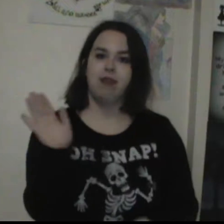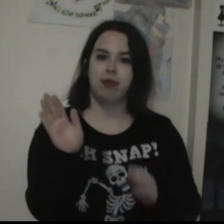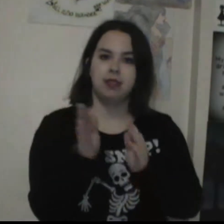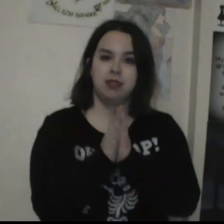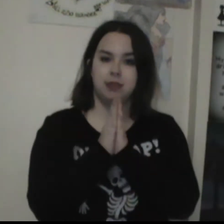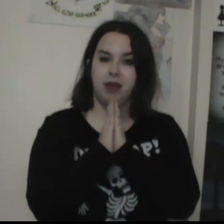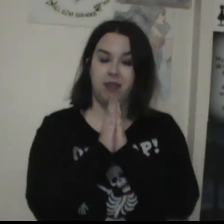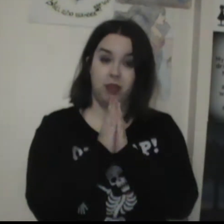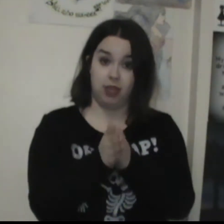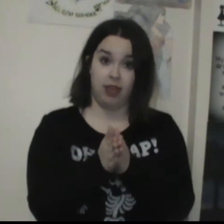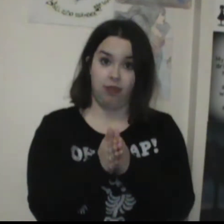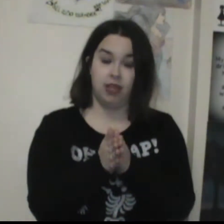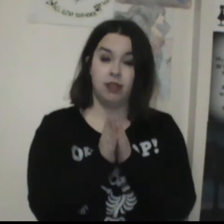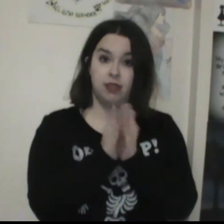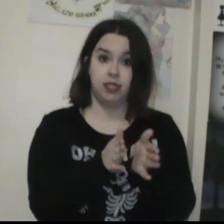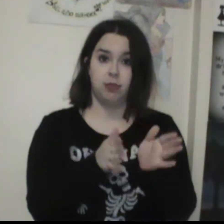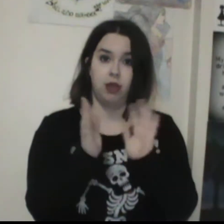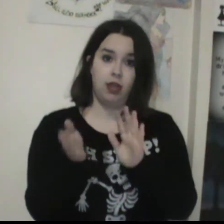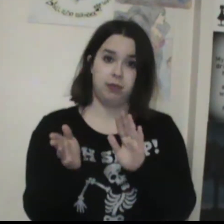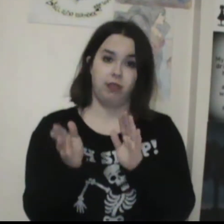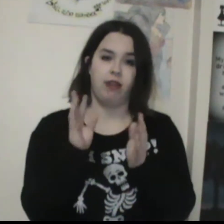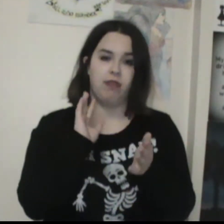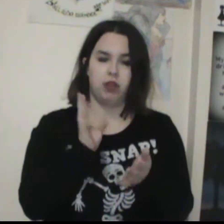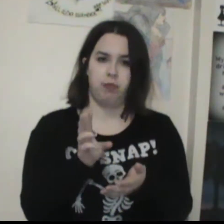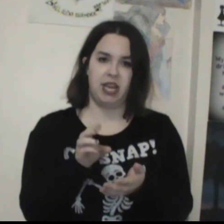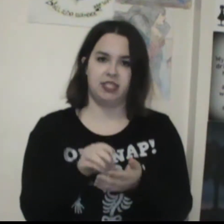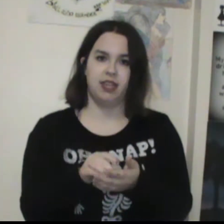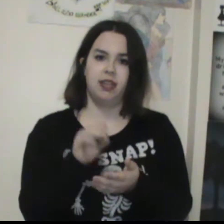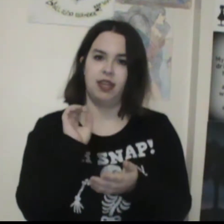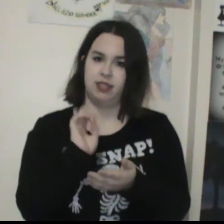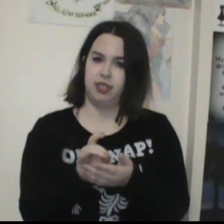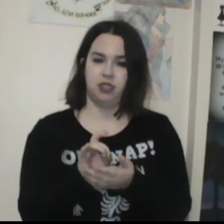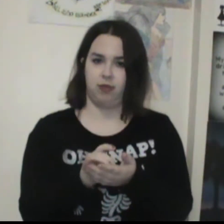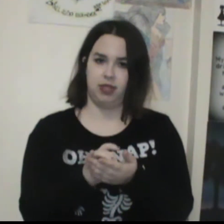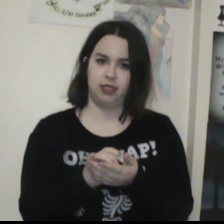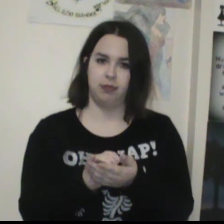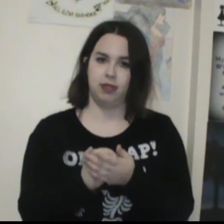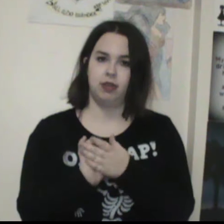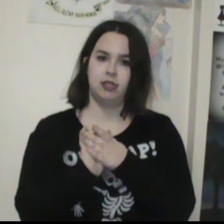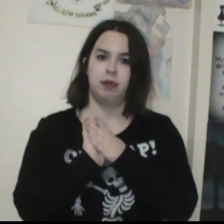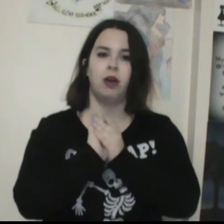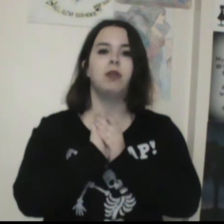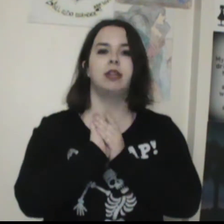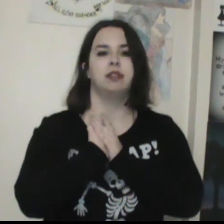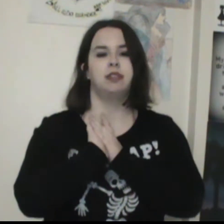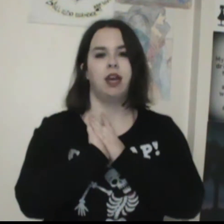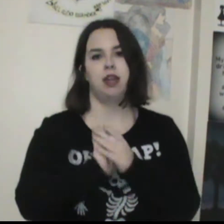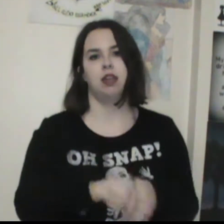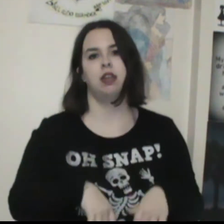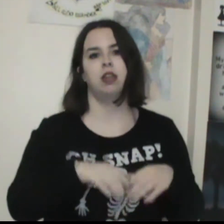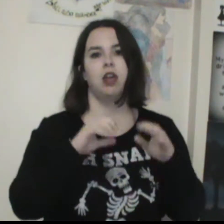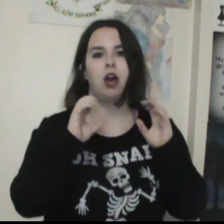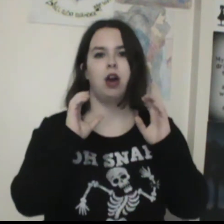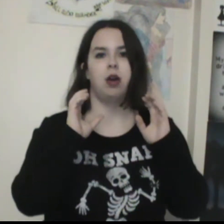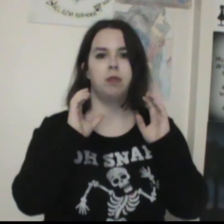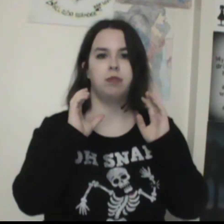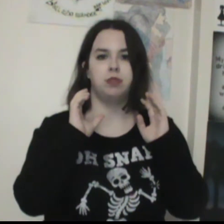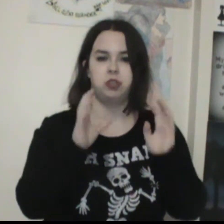Hey everyone, so this is my review of The Gifted, Season 1, Episode 5, called Boxed In, and essentially what this episode is about is that